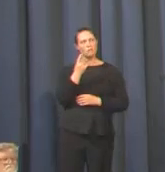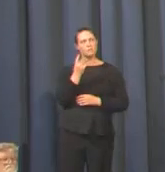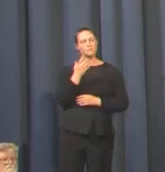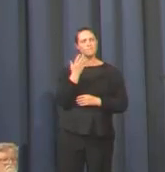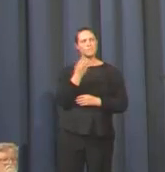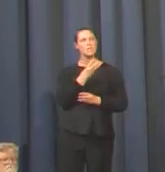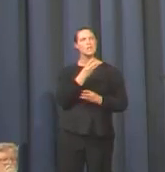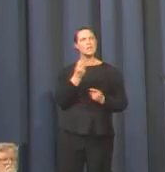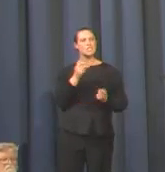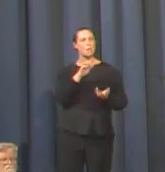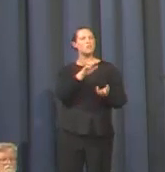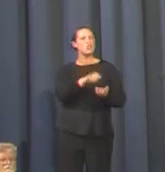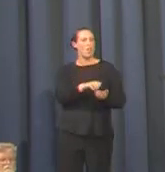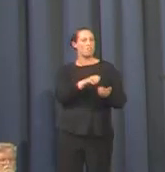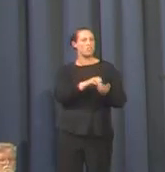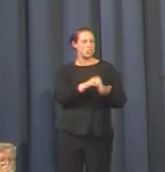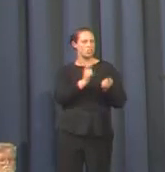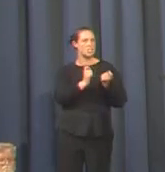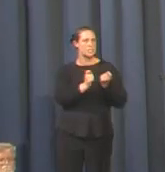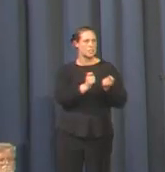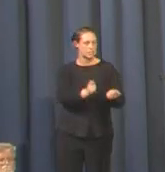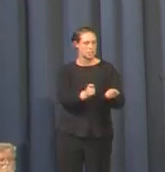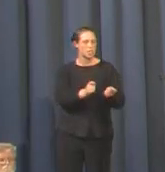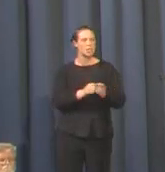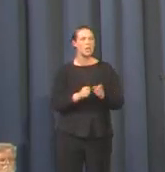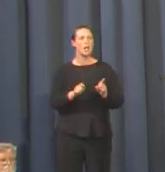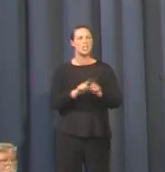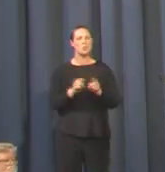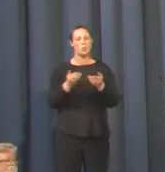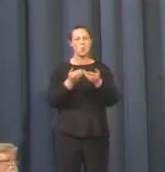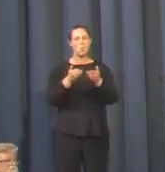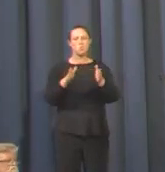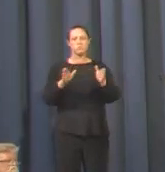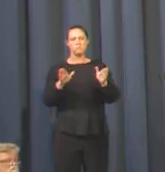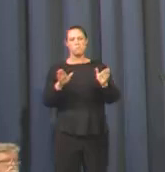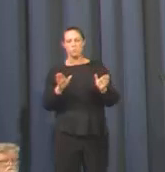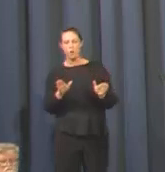some shellfish and a wider sampling